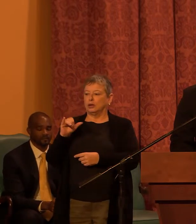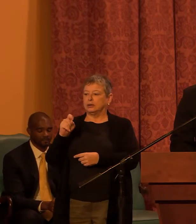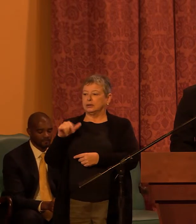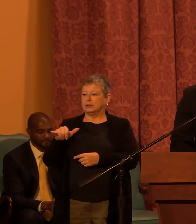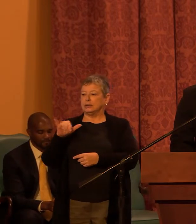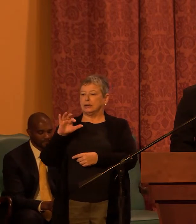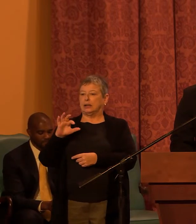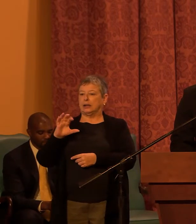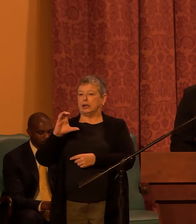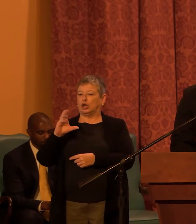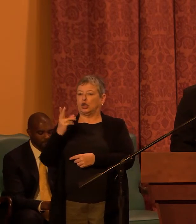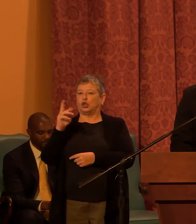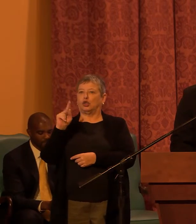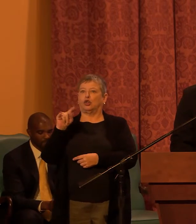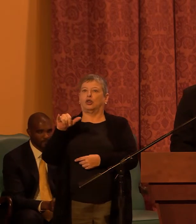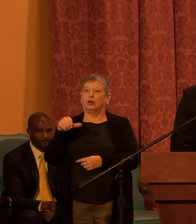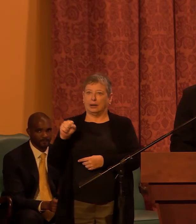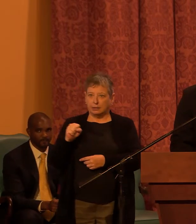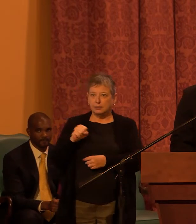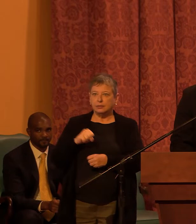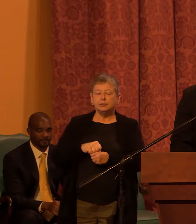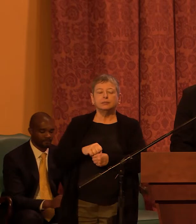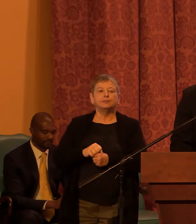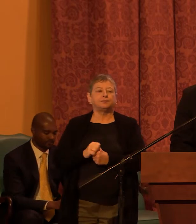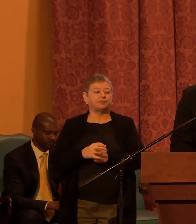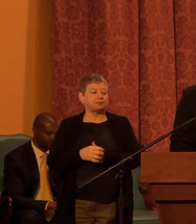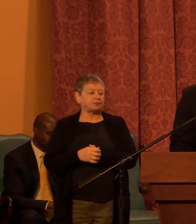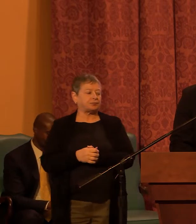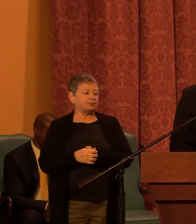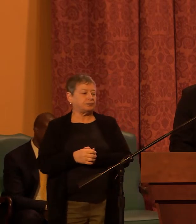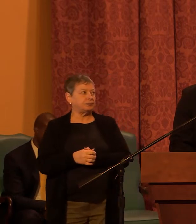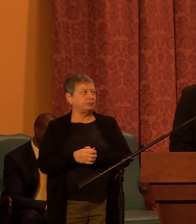of Families Helping Families of Acadiana,